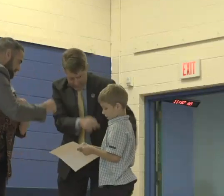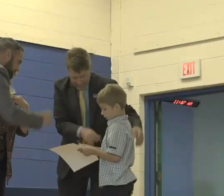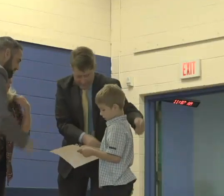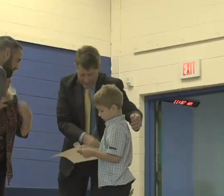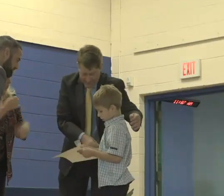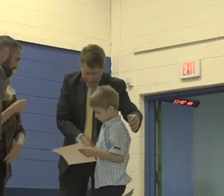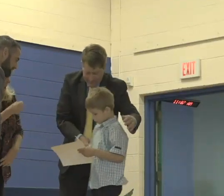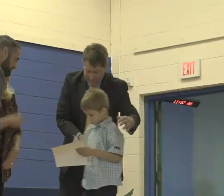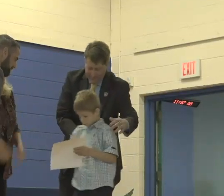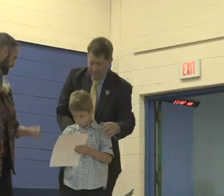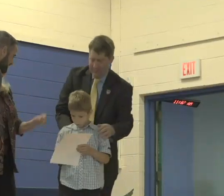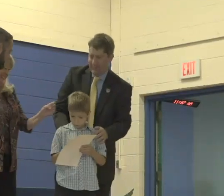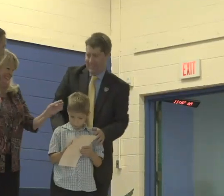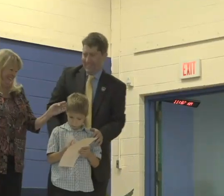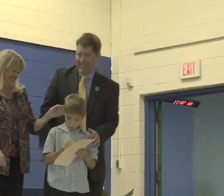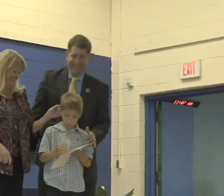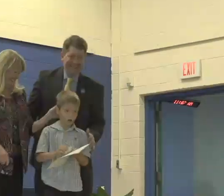Was that a sticker? Yeah.